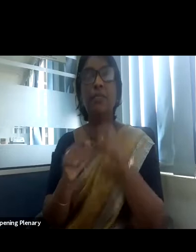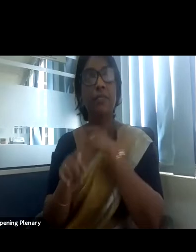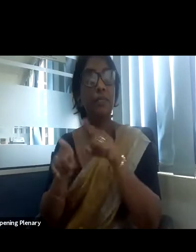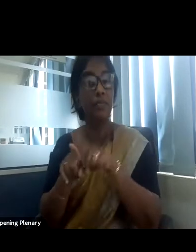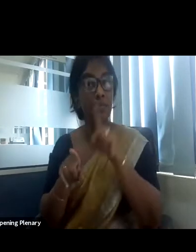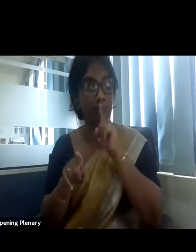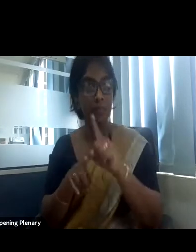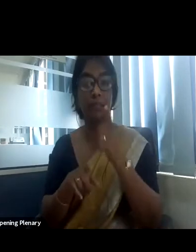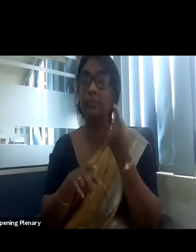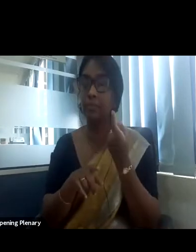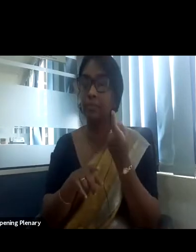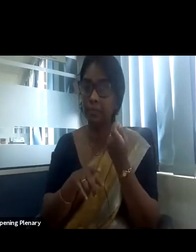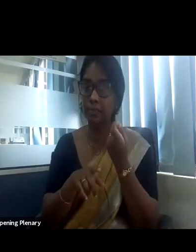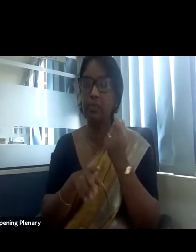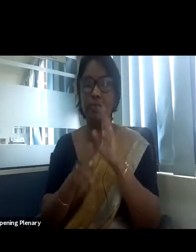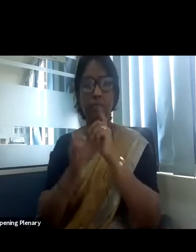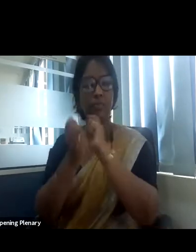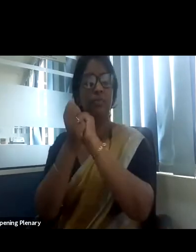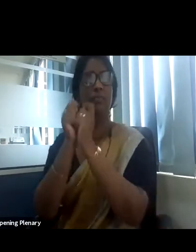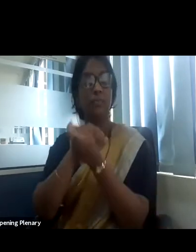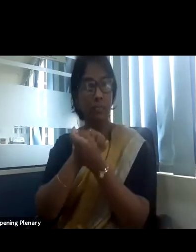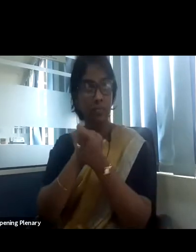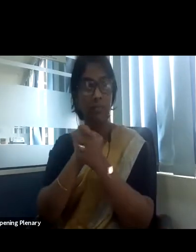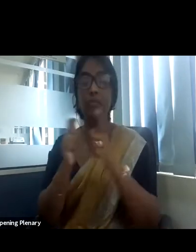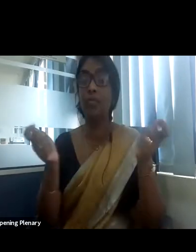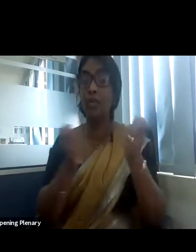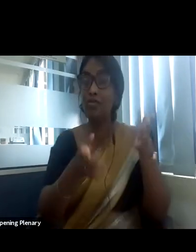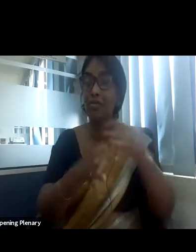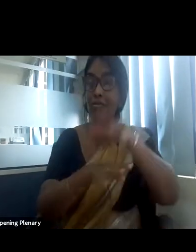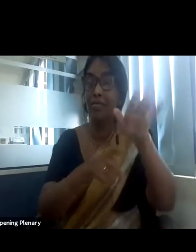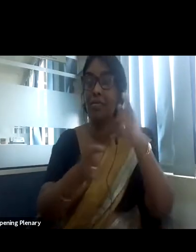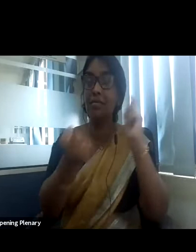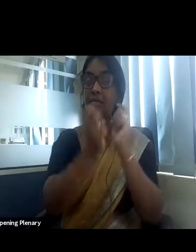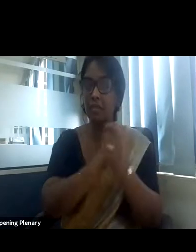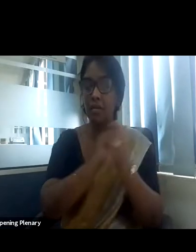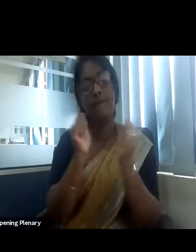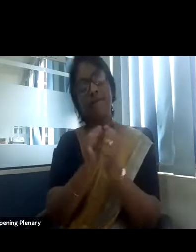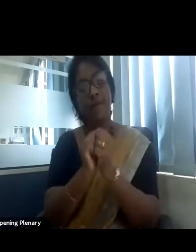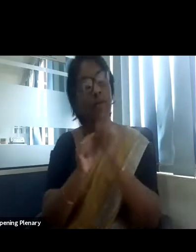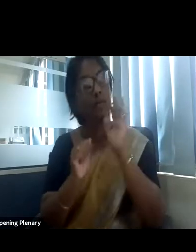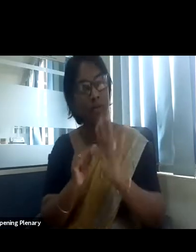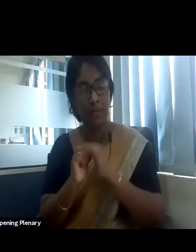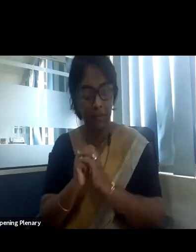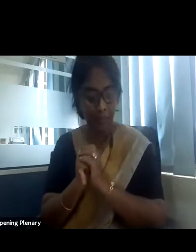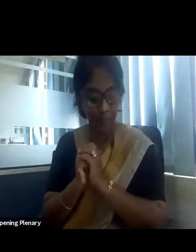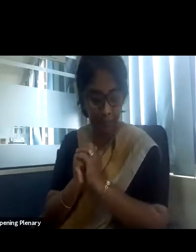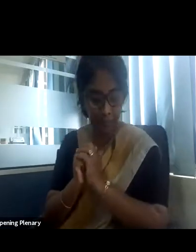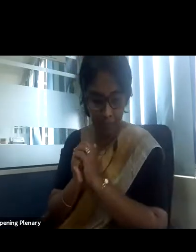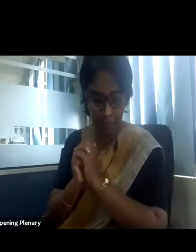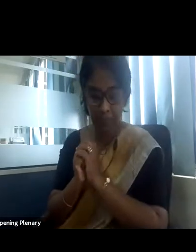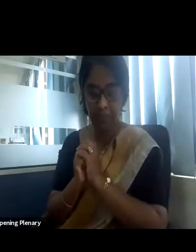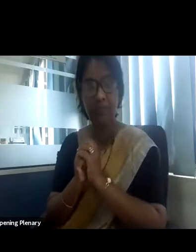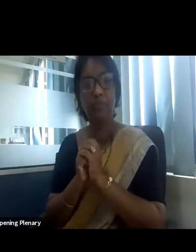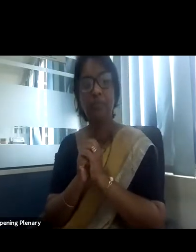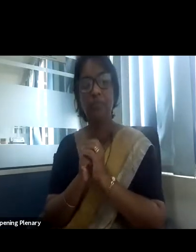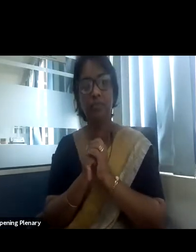core. I want to thank and share kudos with our friends at UNGC Sri Lanka for bringing this